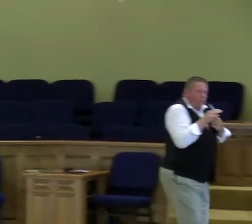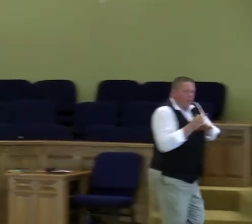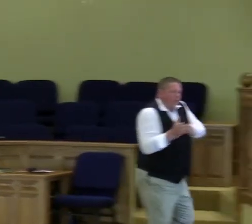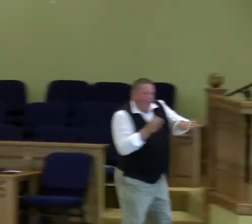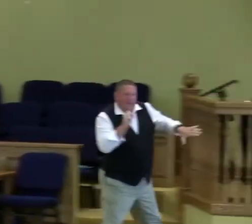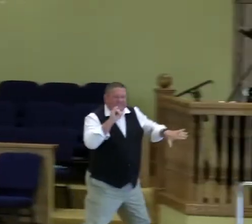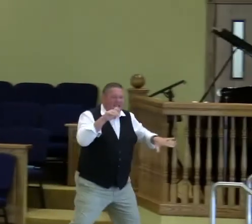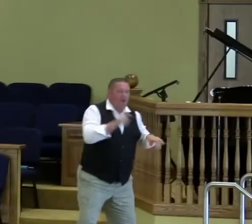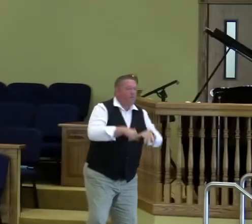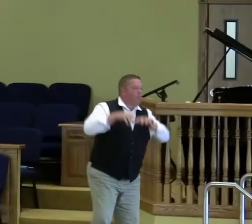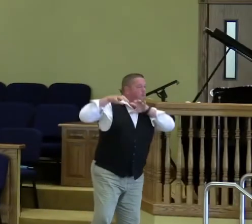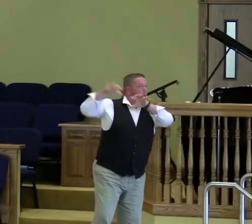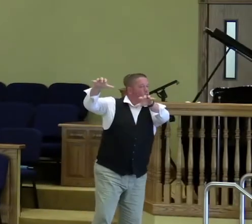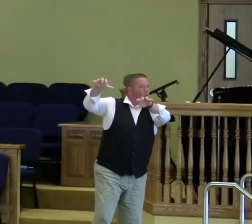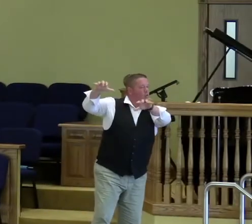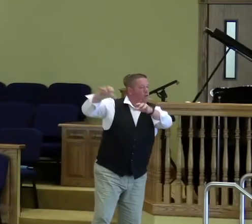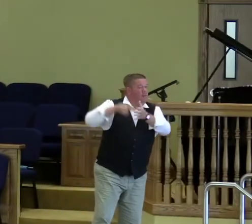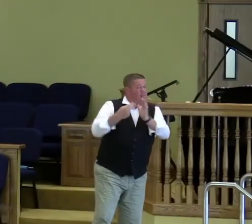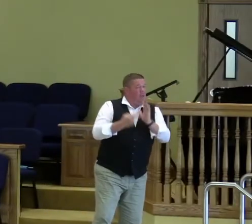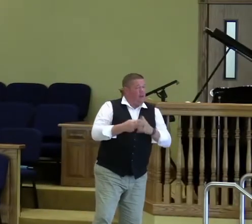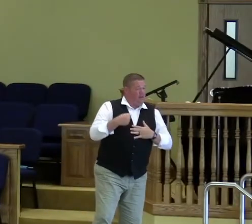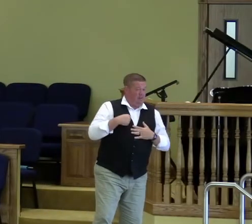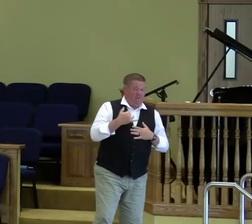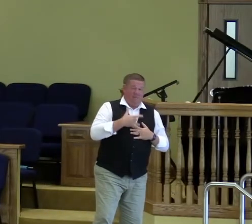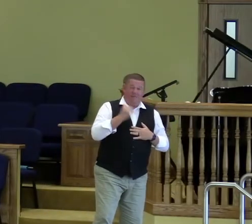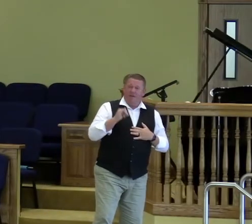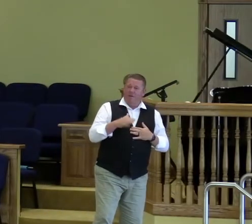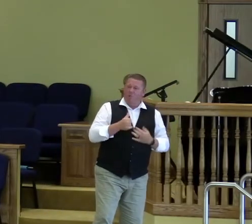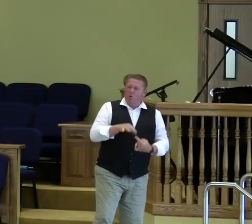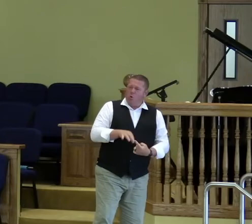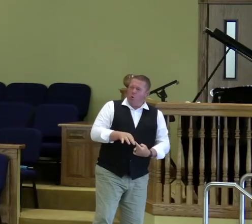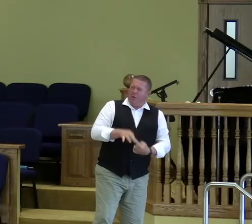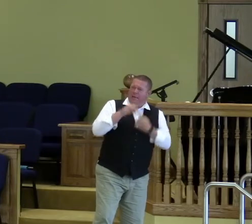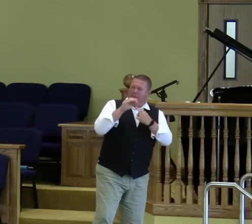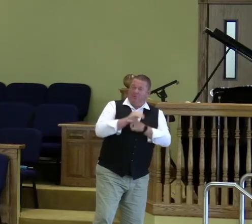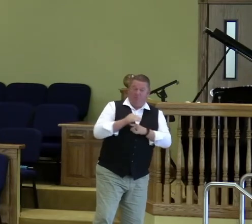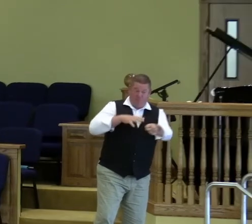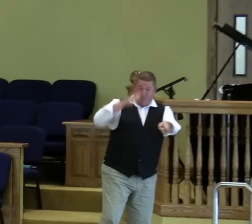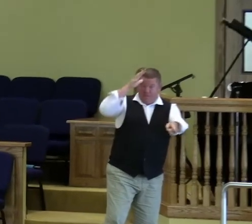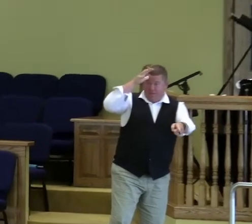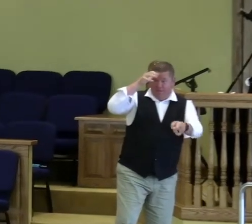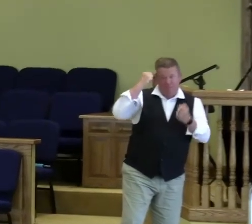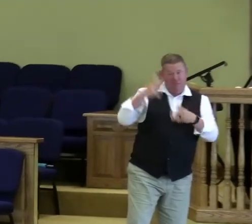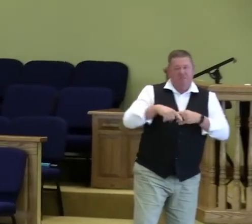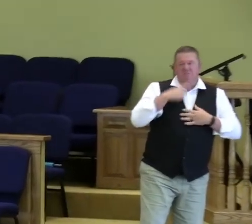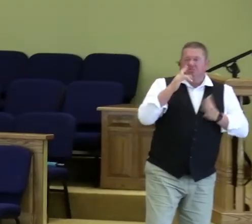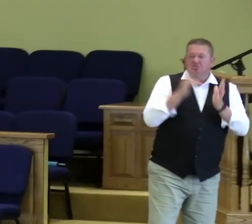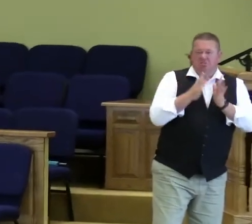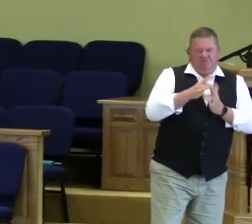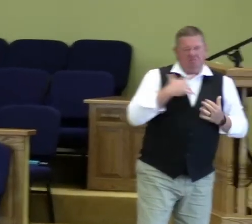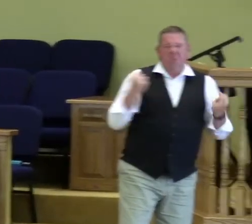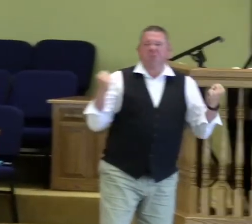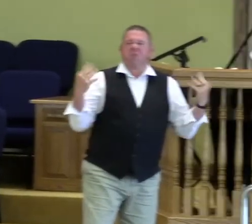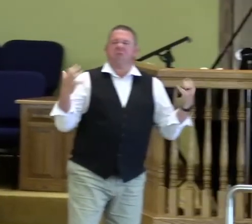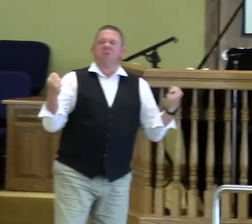own one-on-one encounter with this, away from the multitude, which I feel it's almost a very unique ministry that the deaf ministry is. And